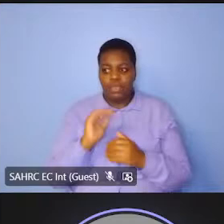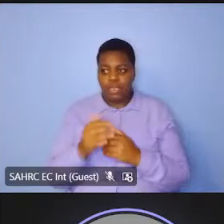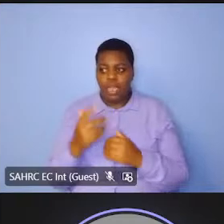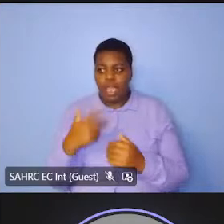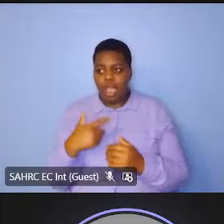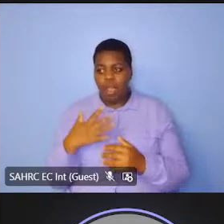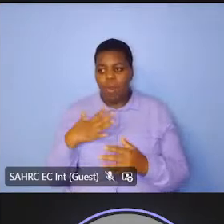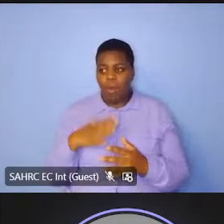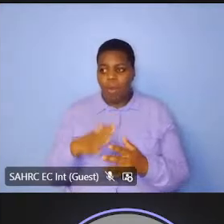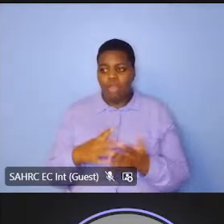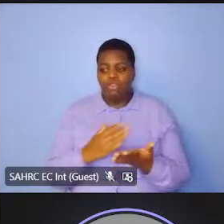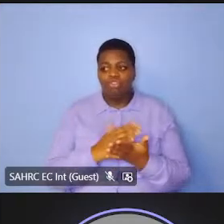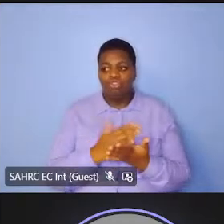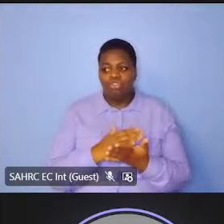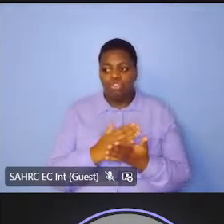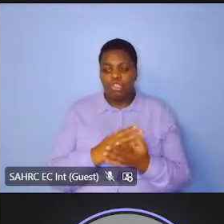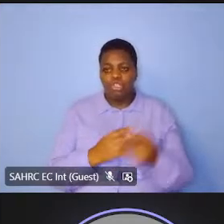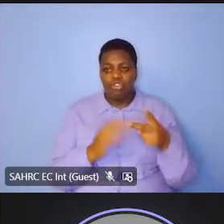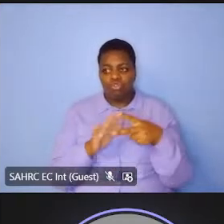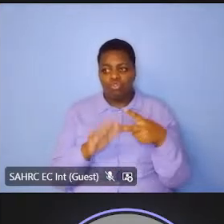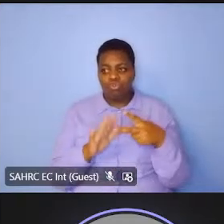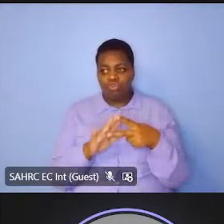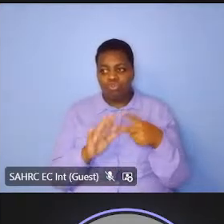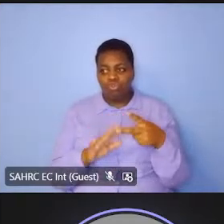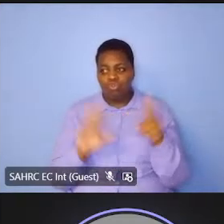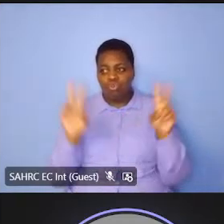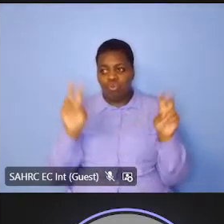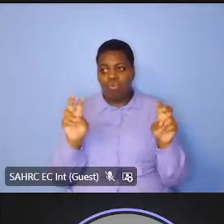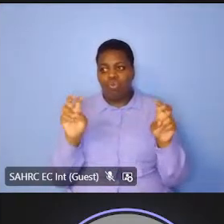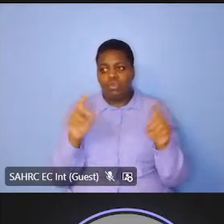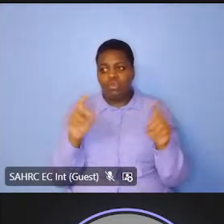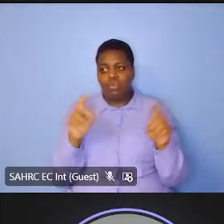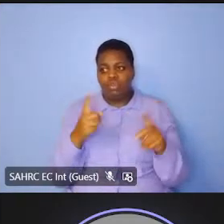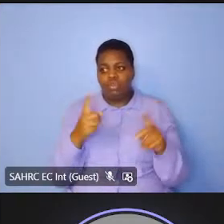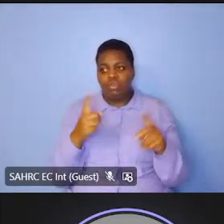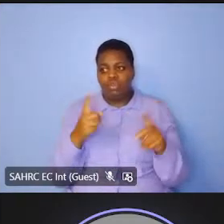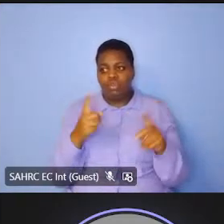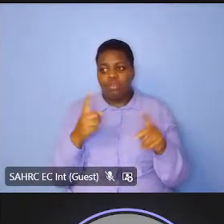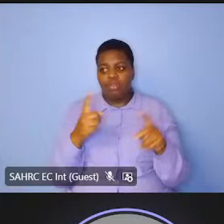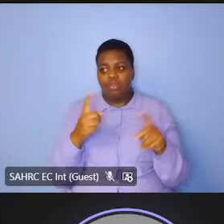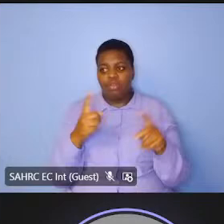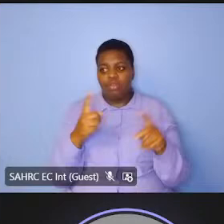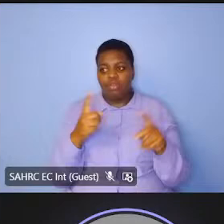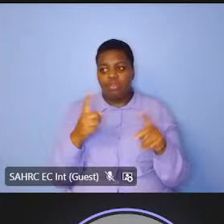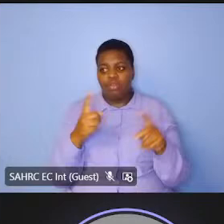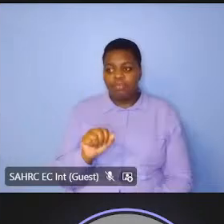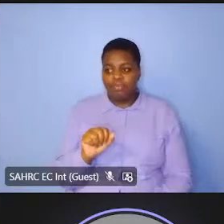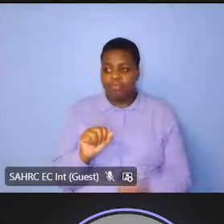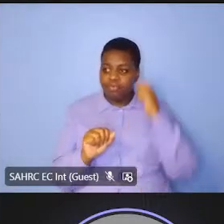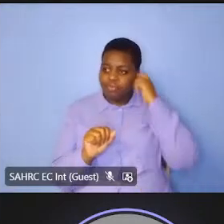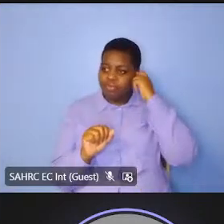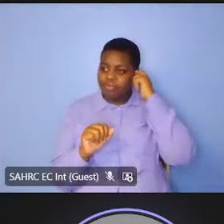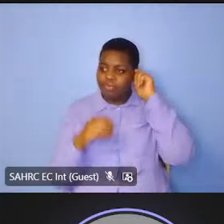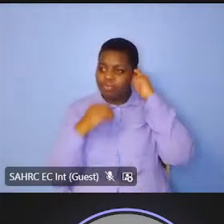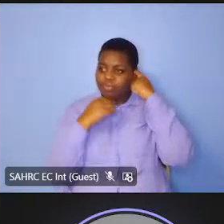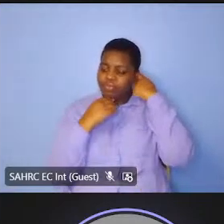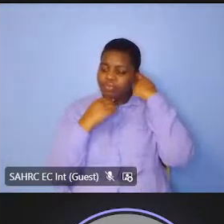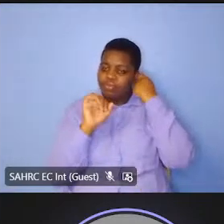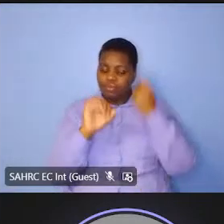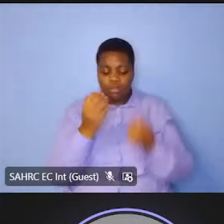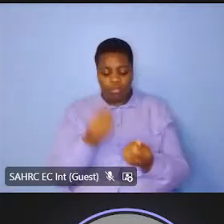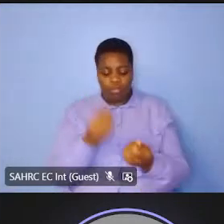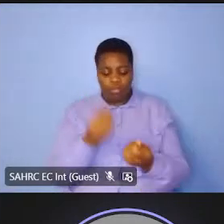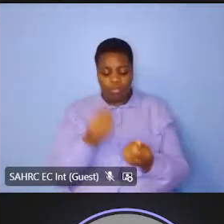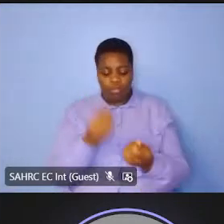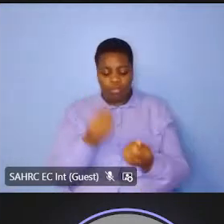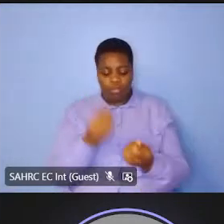just wanted to share there two quotes from two seminal cases in South Africa, which with regards to children. And